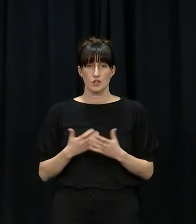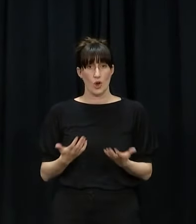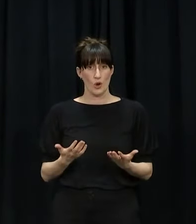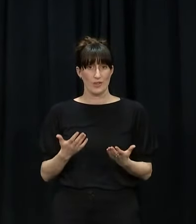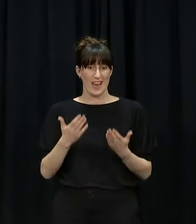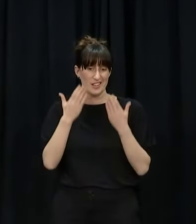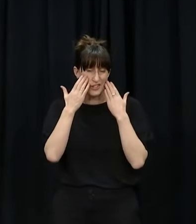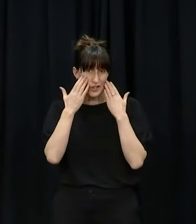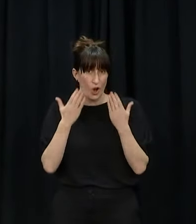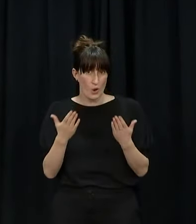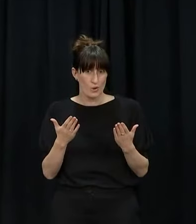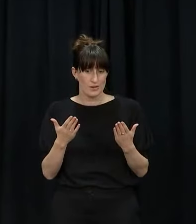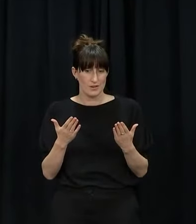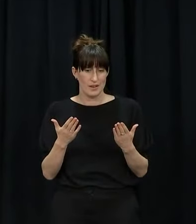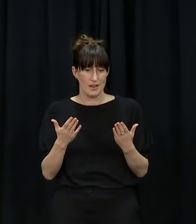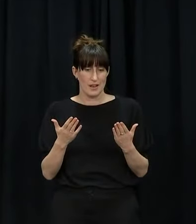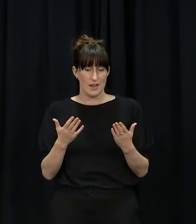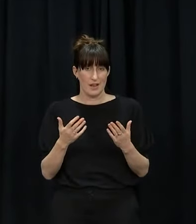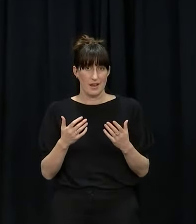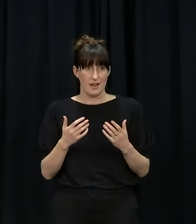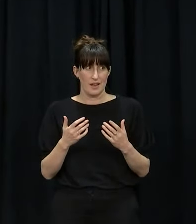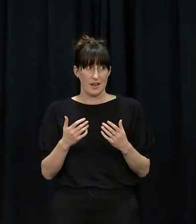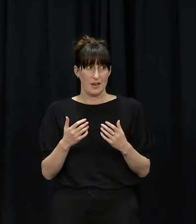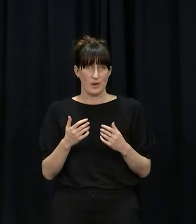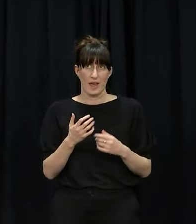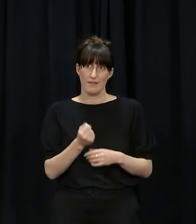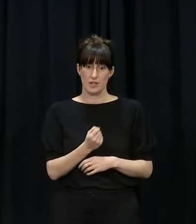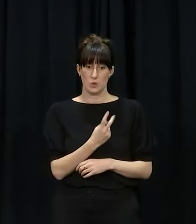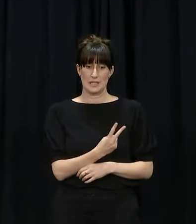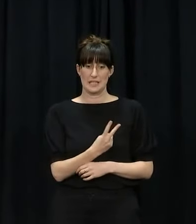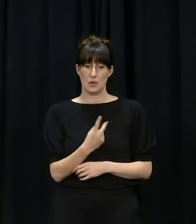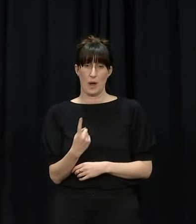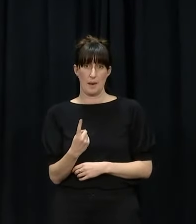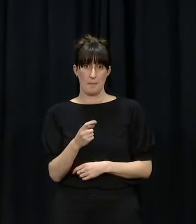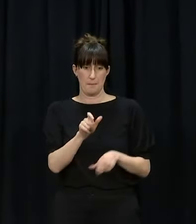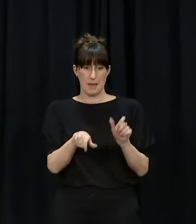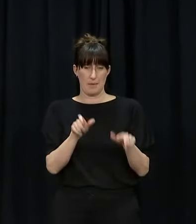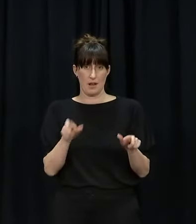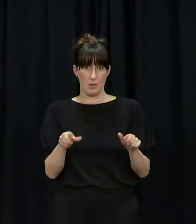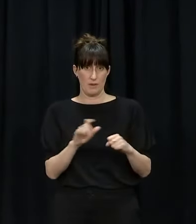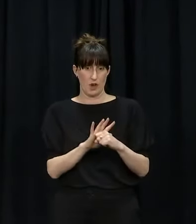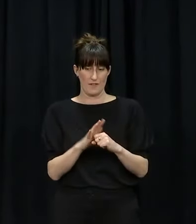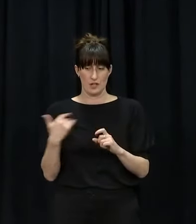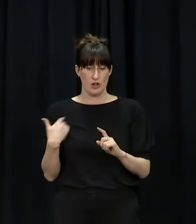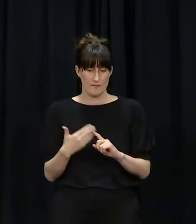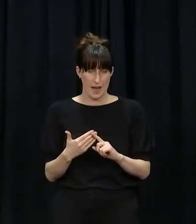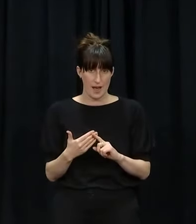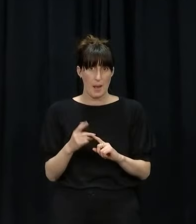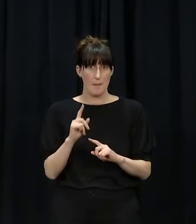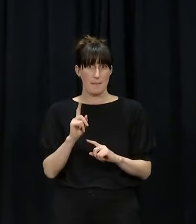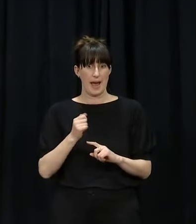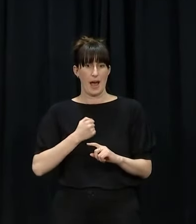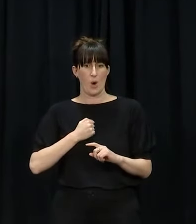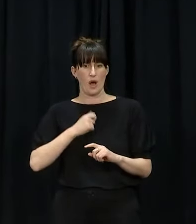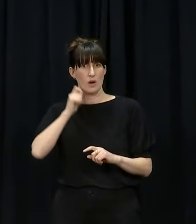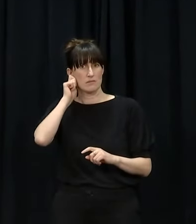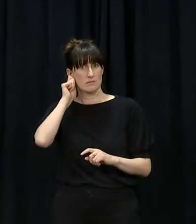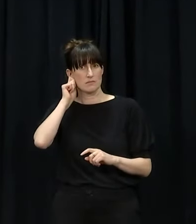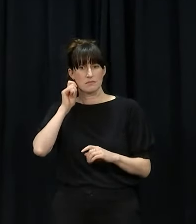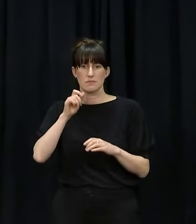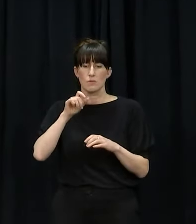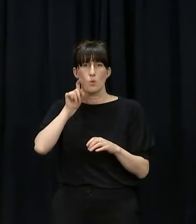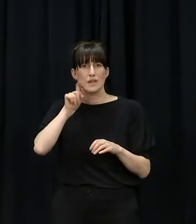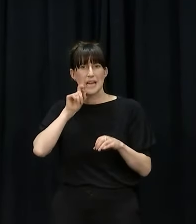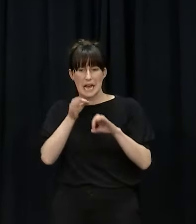shows given we've only got the 21 cases so far, the sensitivity of the testing is very high, and it does help